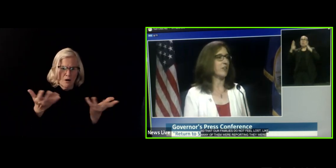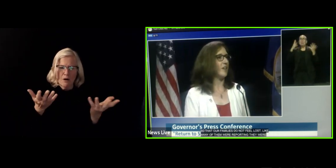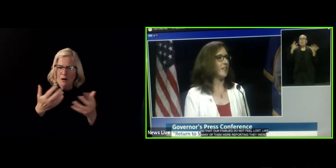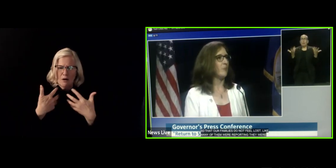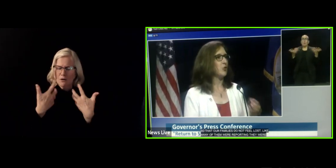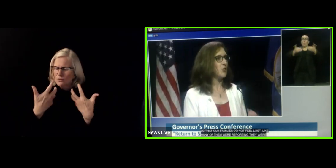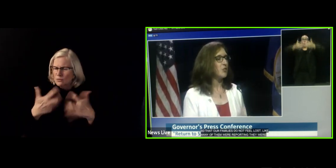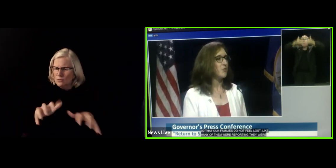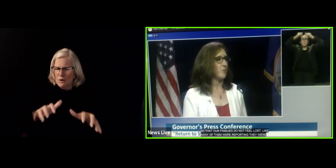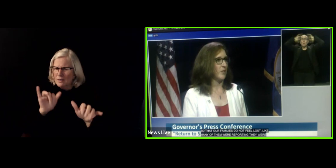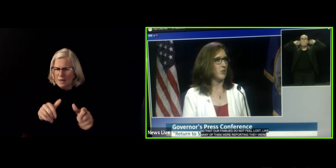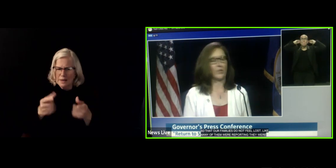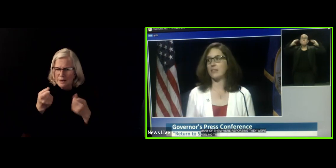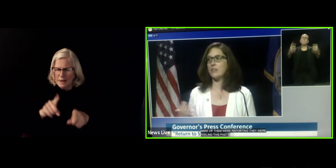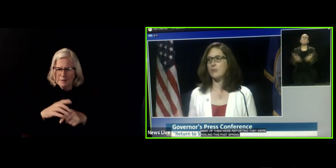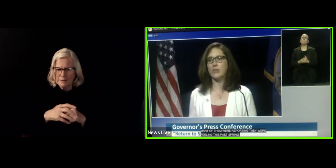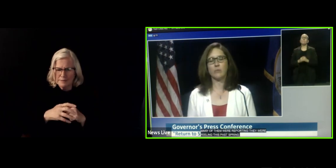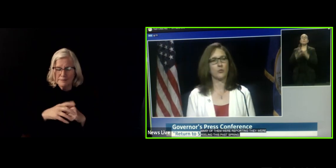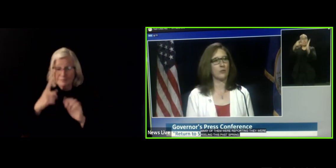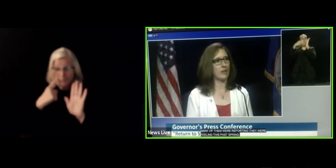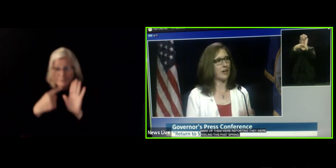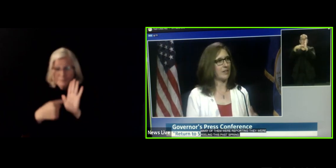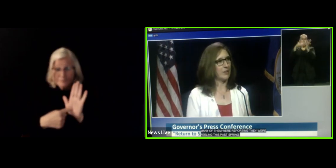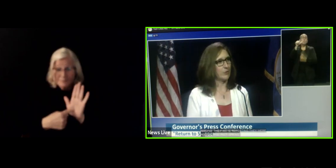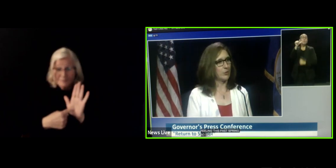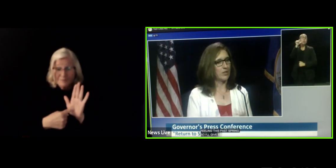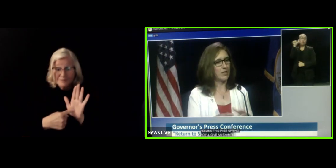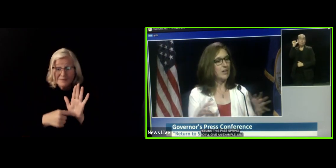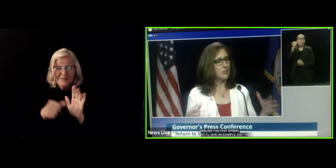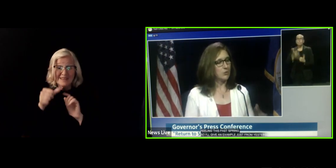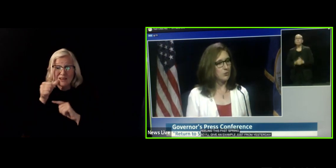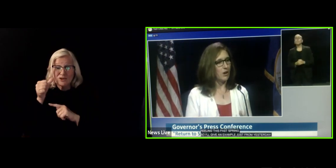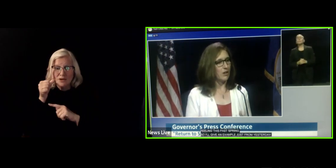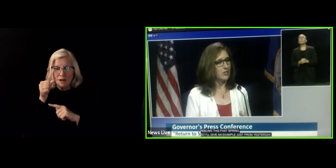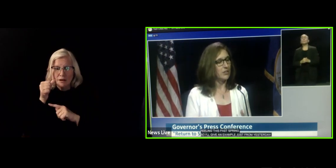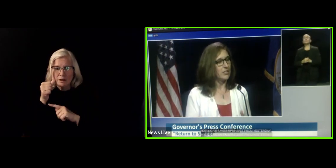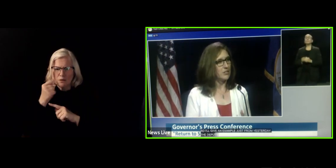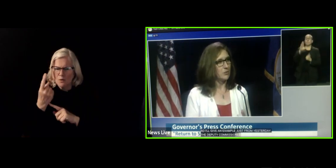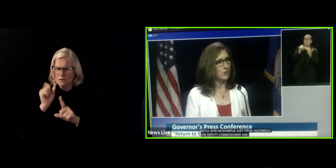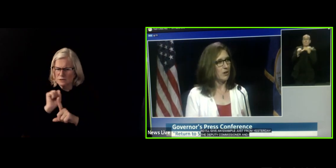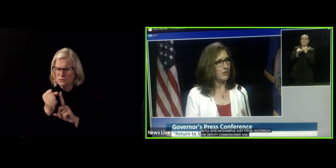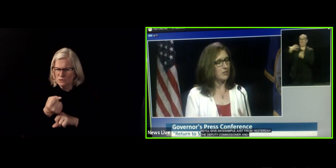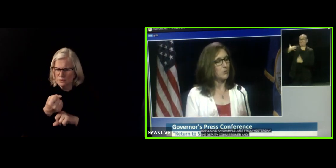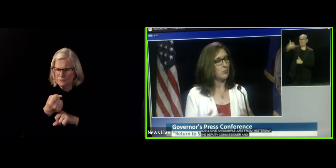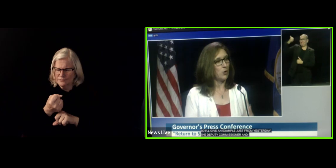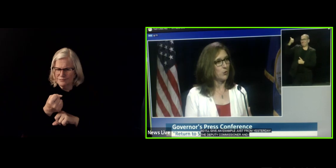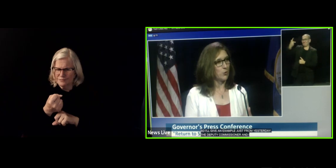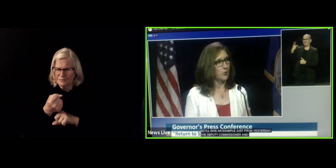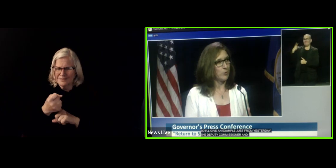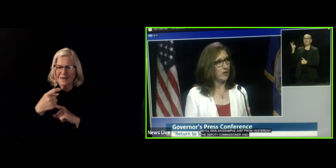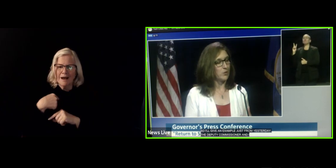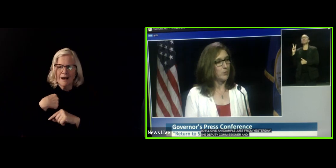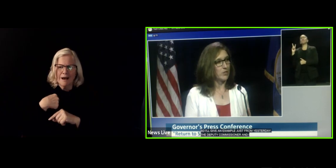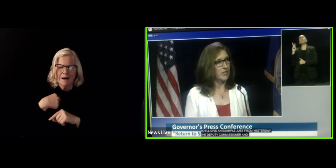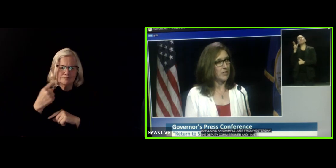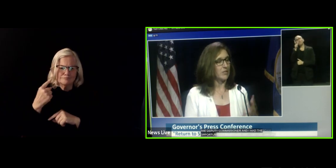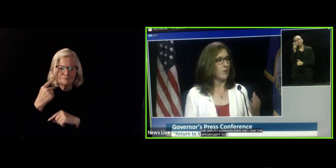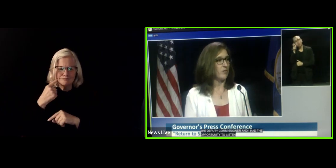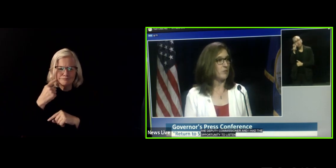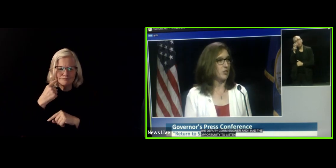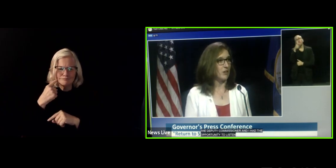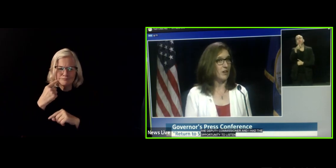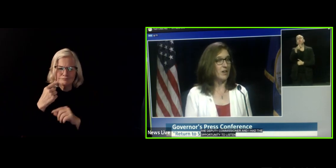I'll give an example just from yesterday. The deputy commissioner and I had the opportunity to listen to a small group of superintendents,